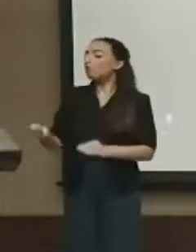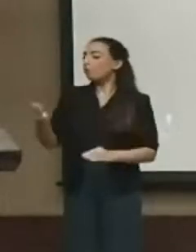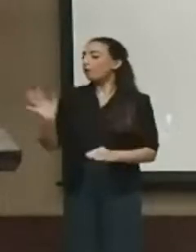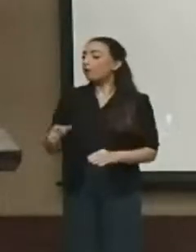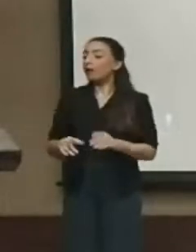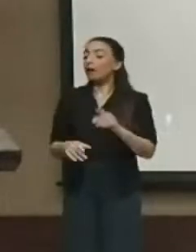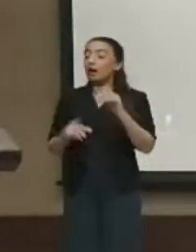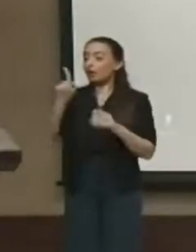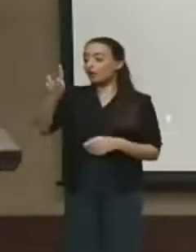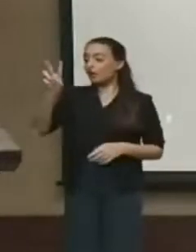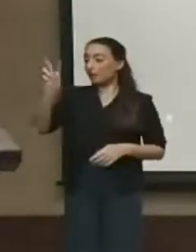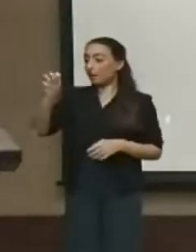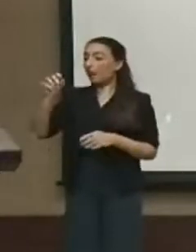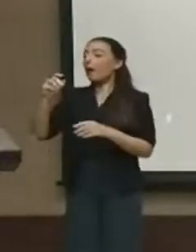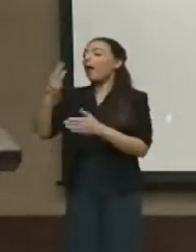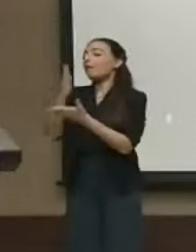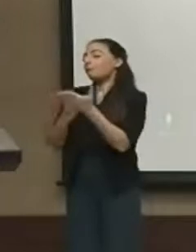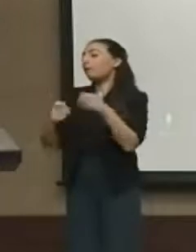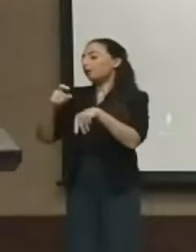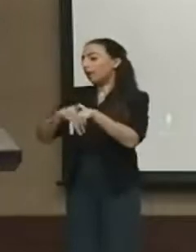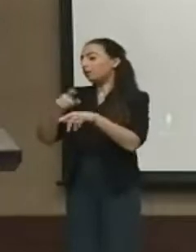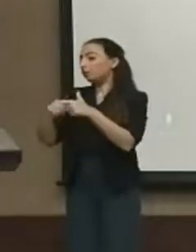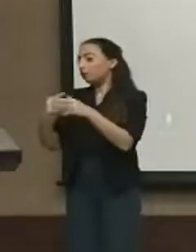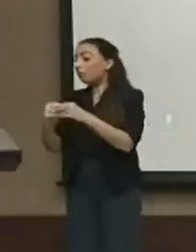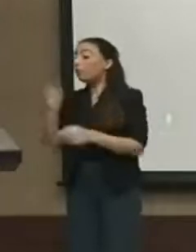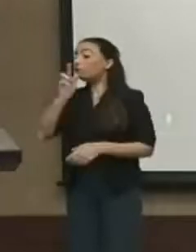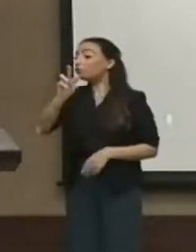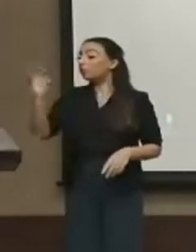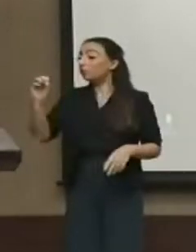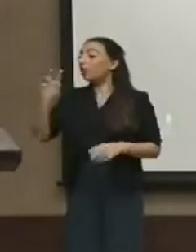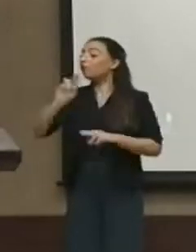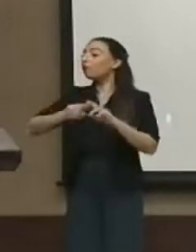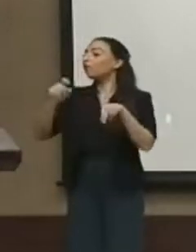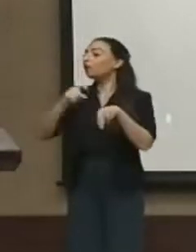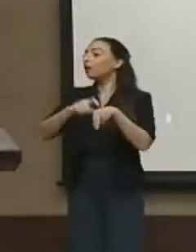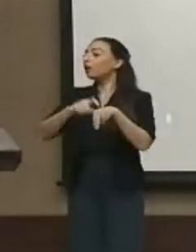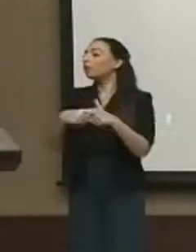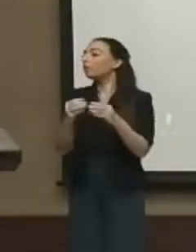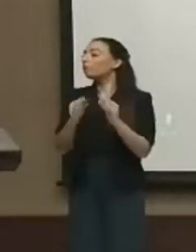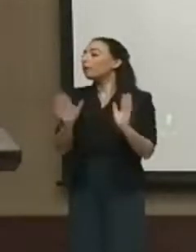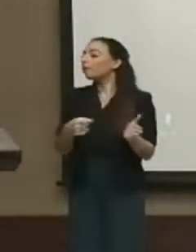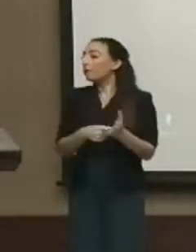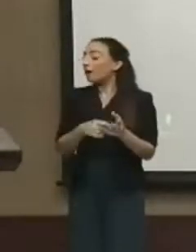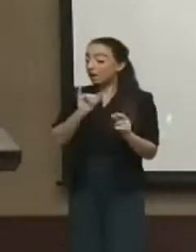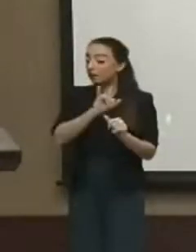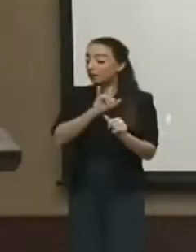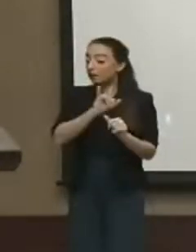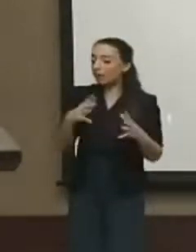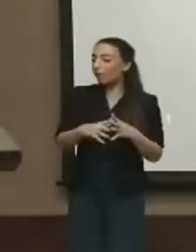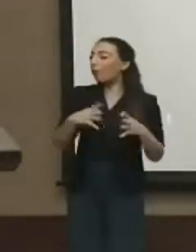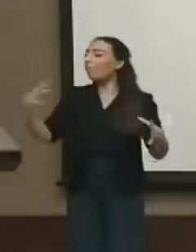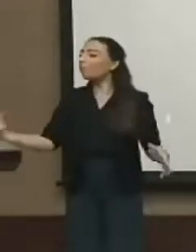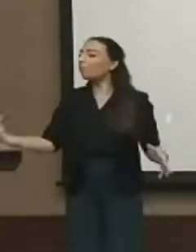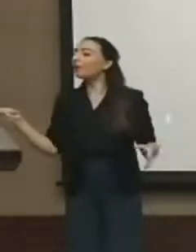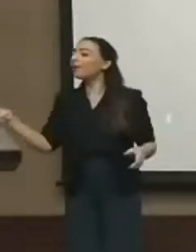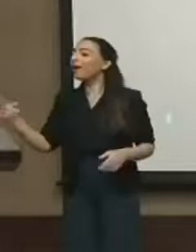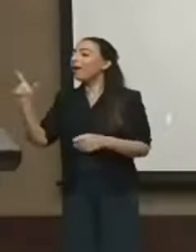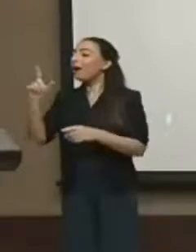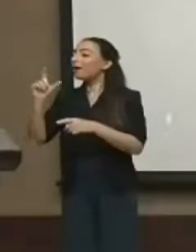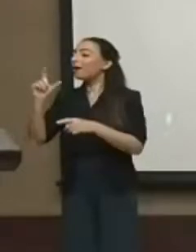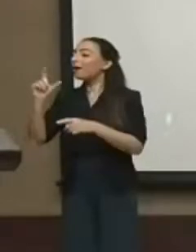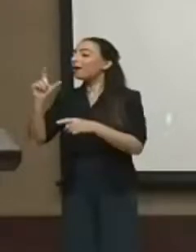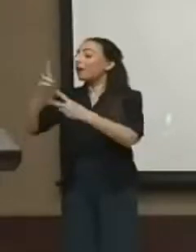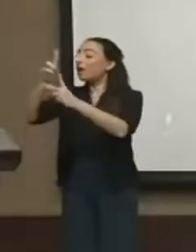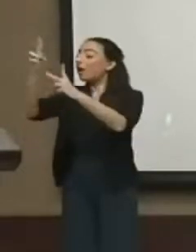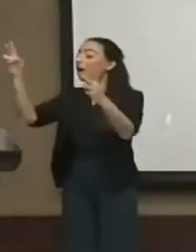This has never happened before. What is even more interesting is that more than 100 companies has followed SAP's